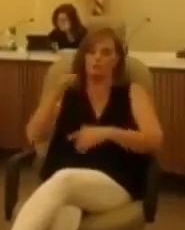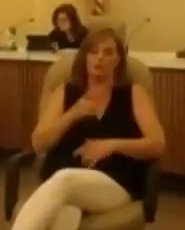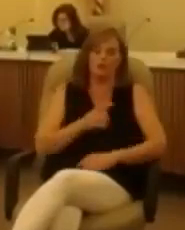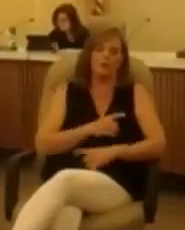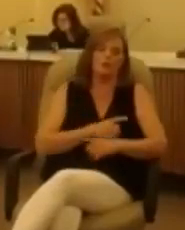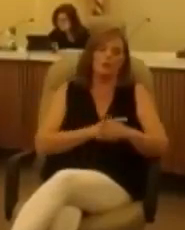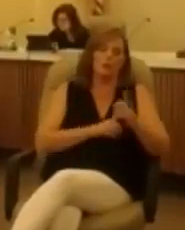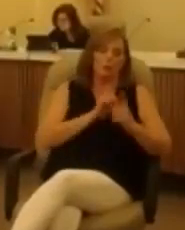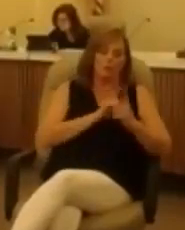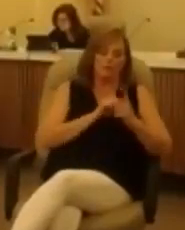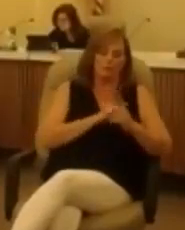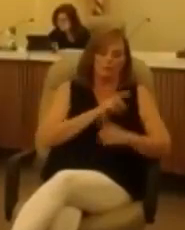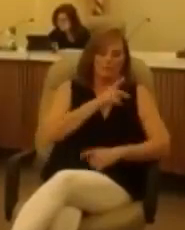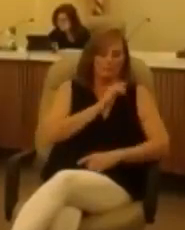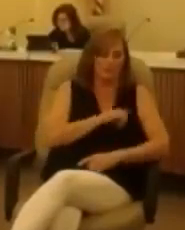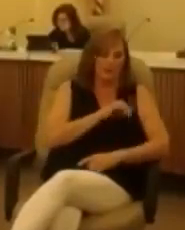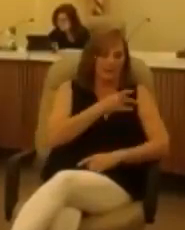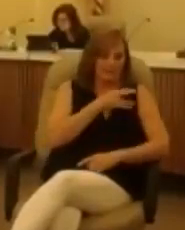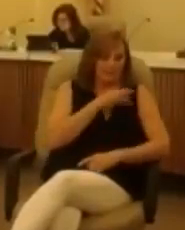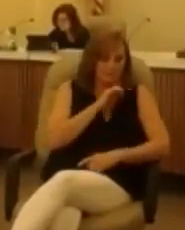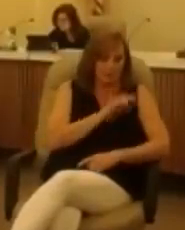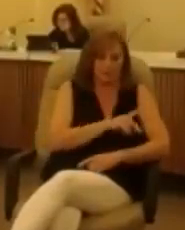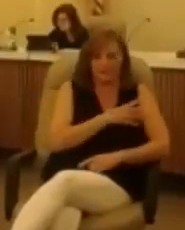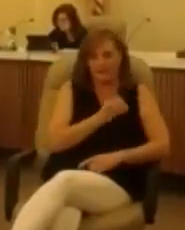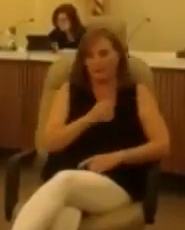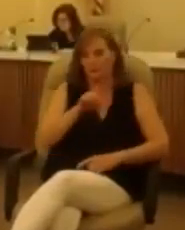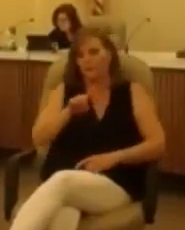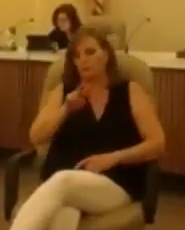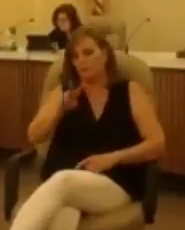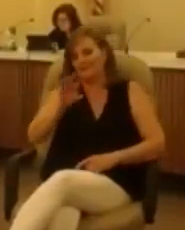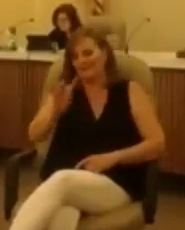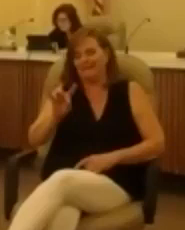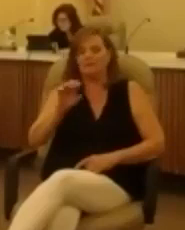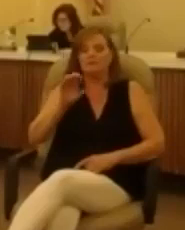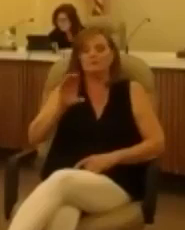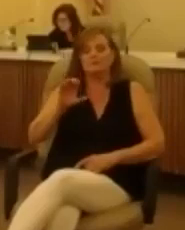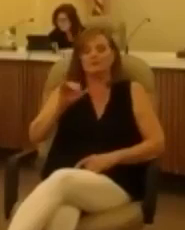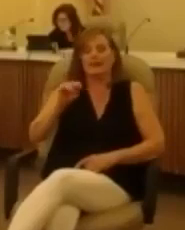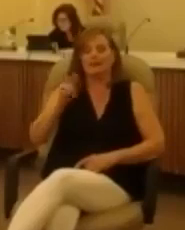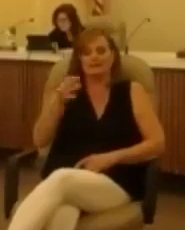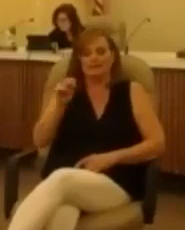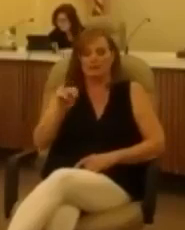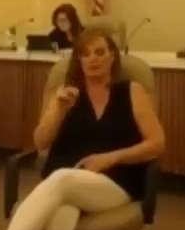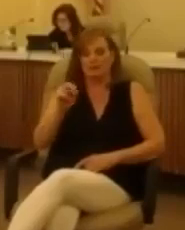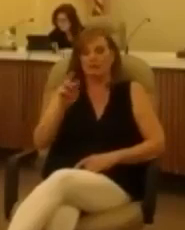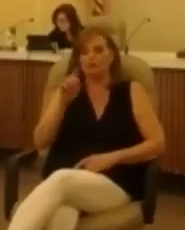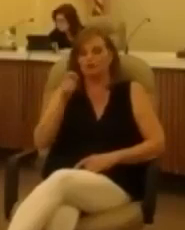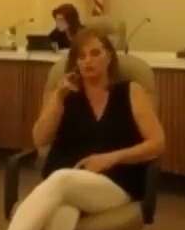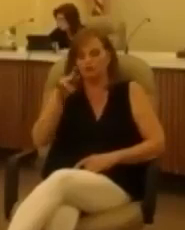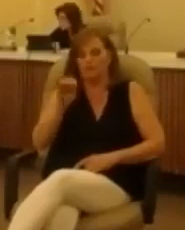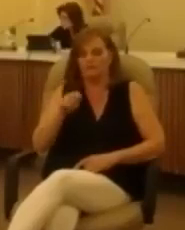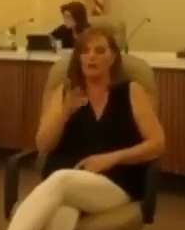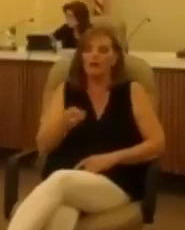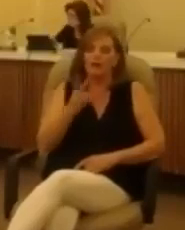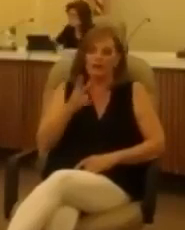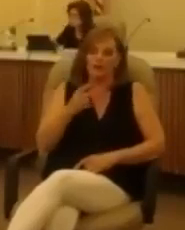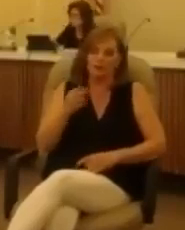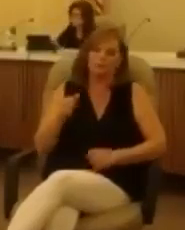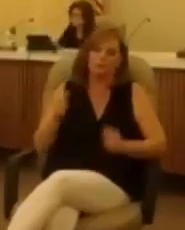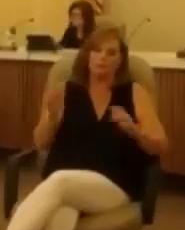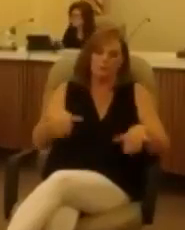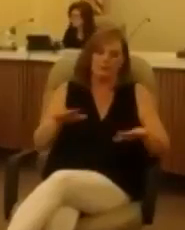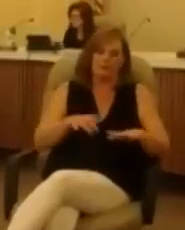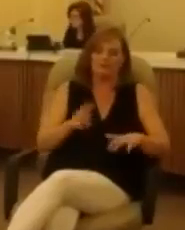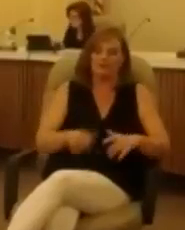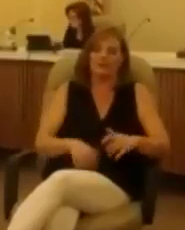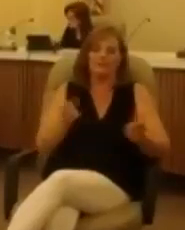101 Hollybrook Road and 128 Citation Drive. These are two properties that have had numerous code